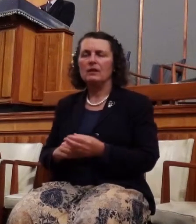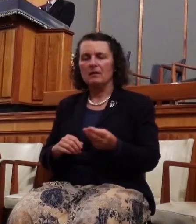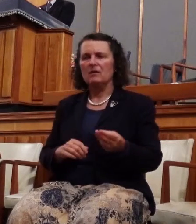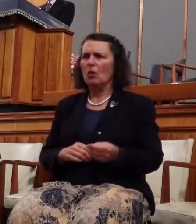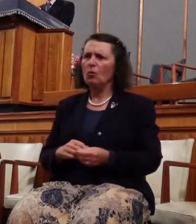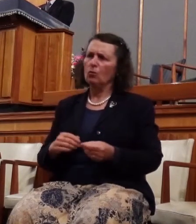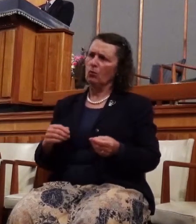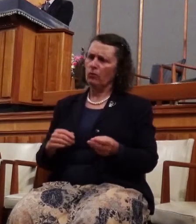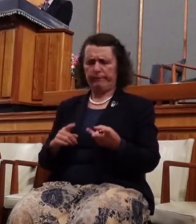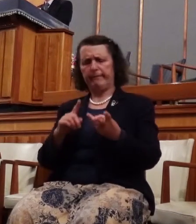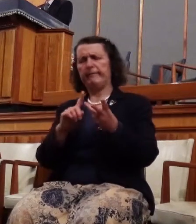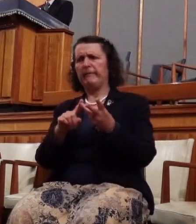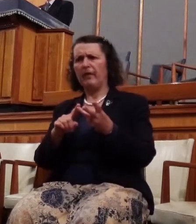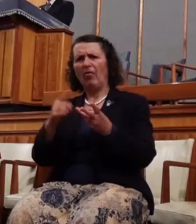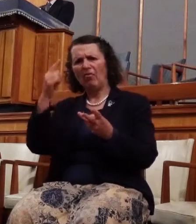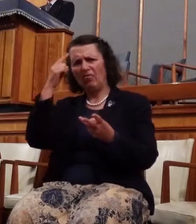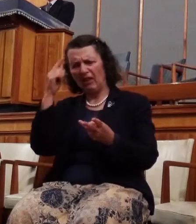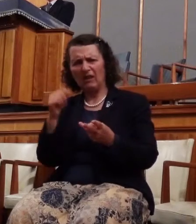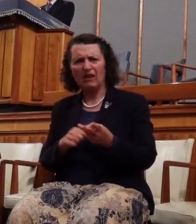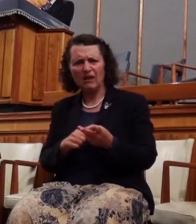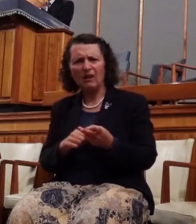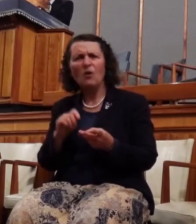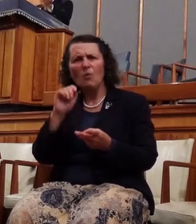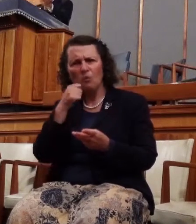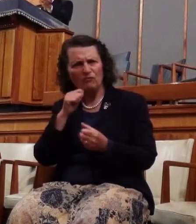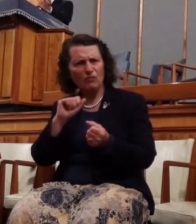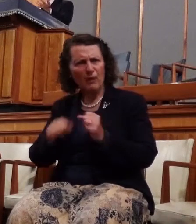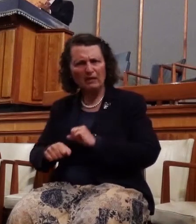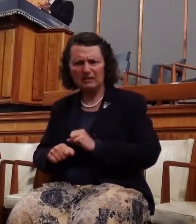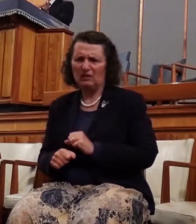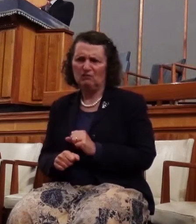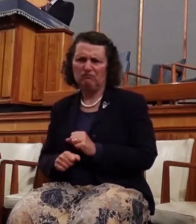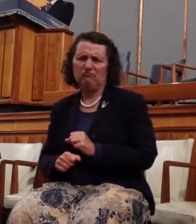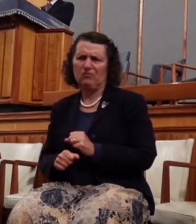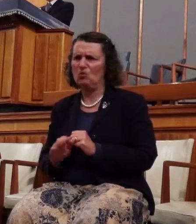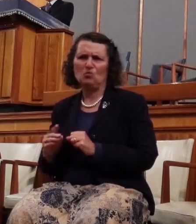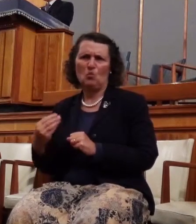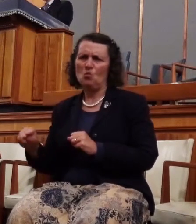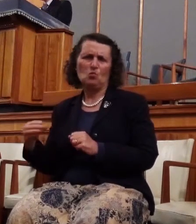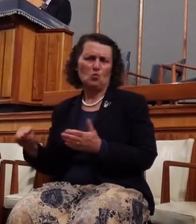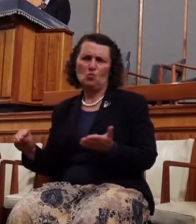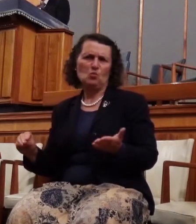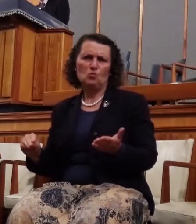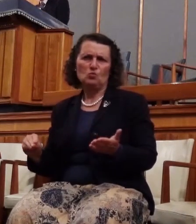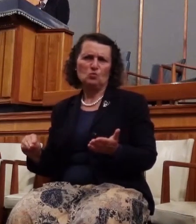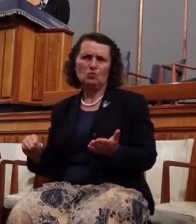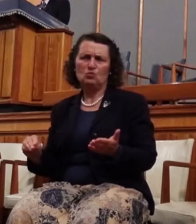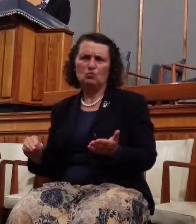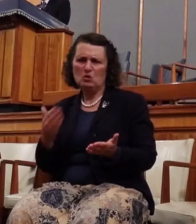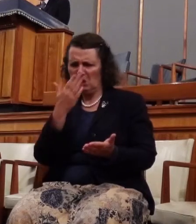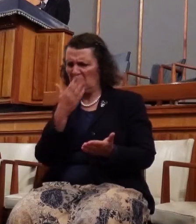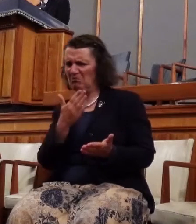think would have repented or would have found the Lord Jesus Christ from the beginning. But it is